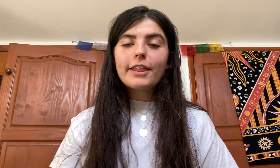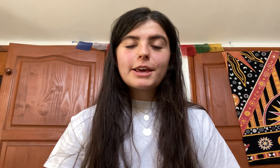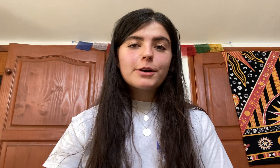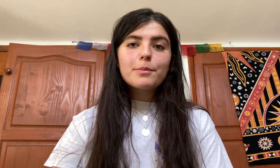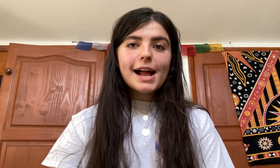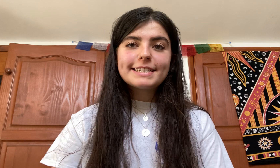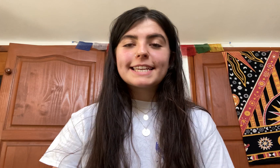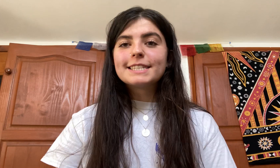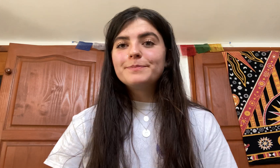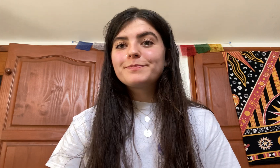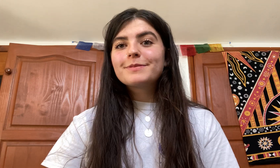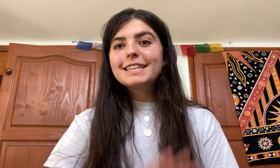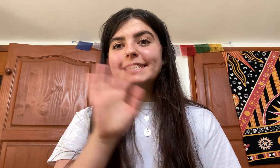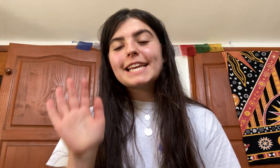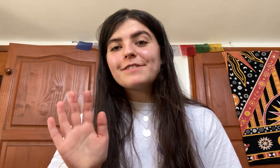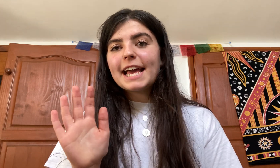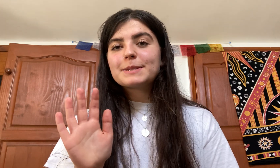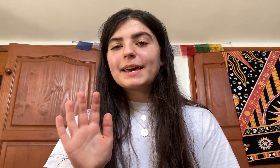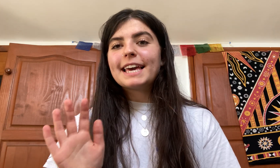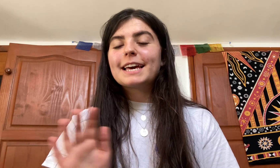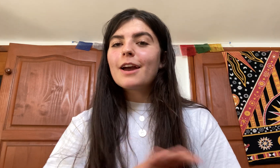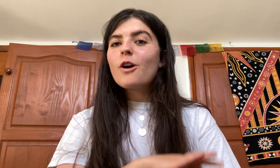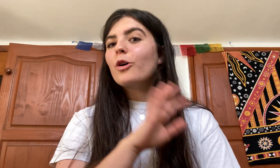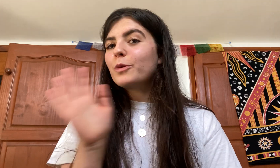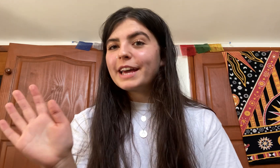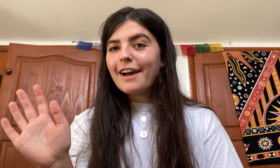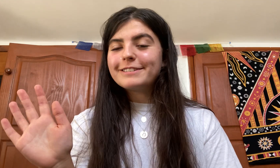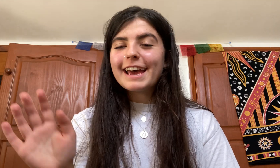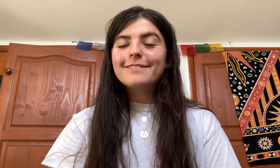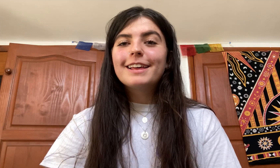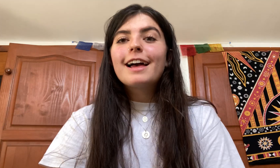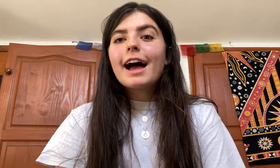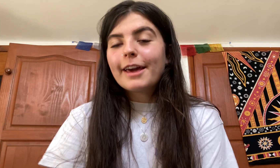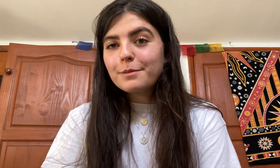you can practice. See you next week or the week after, and I hope you